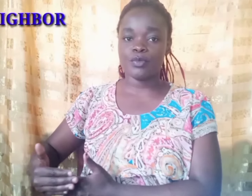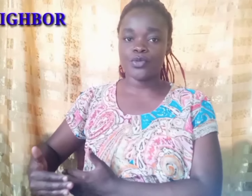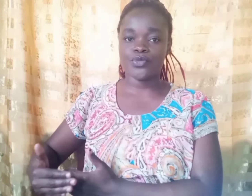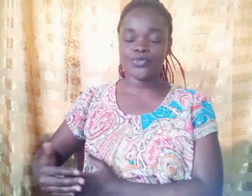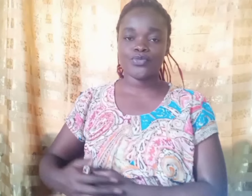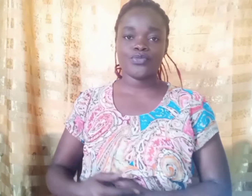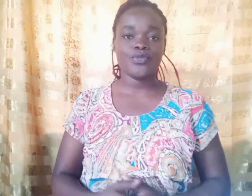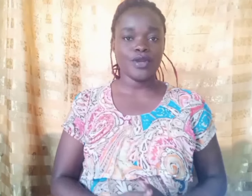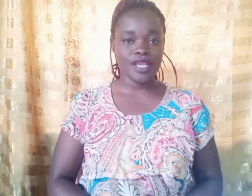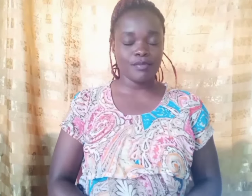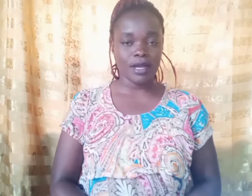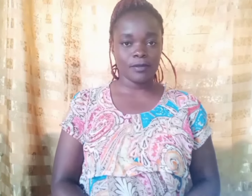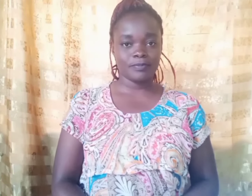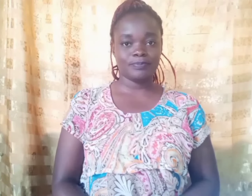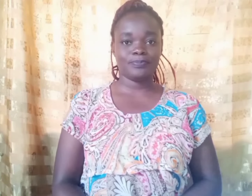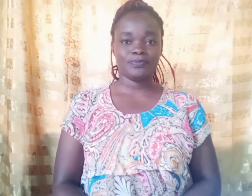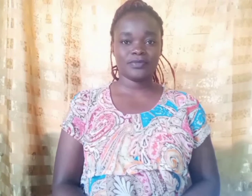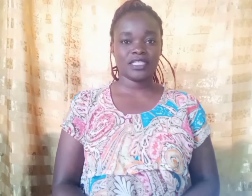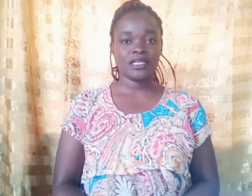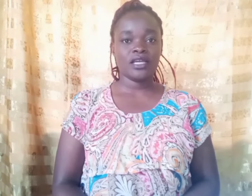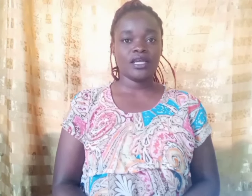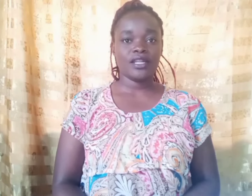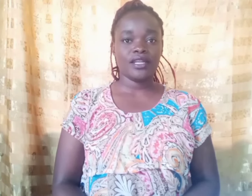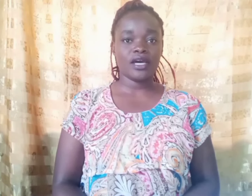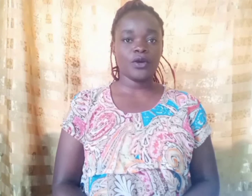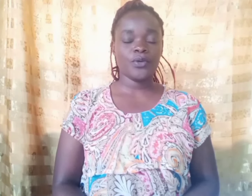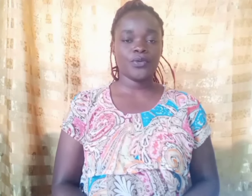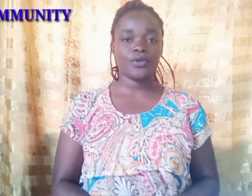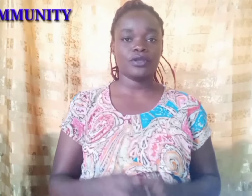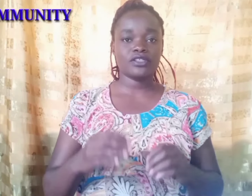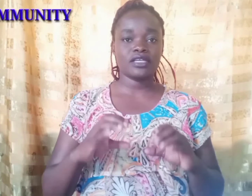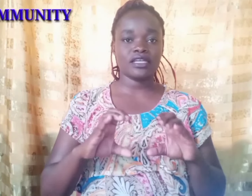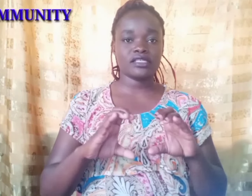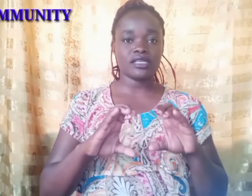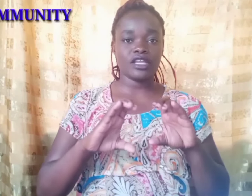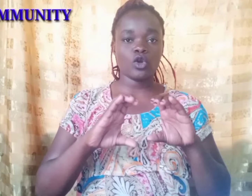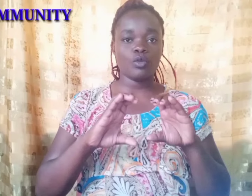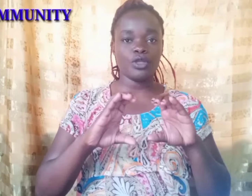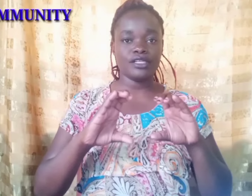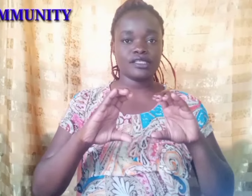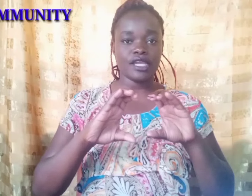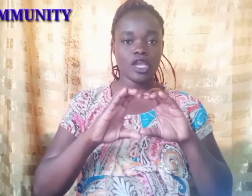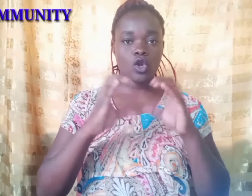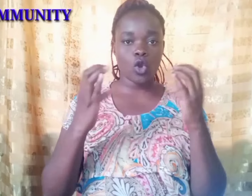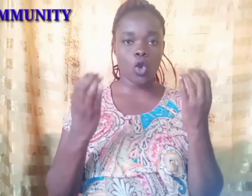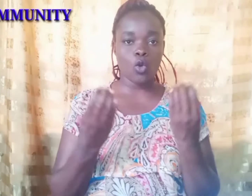Wakaribu. Neighbor. Now, we're going to the next sign.